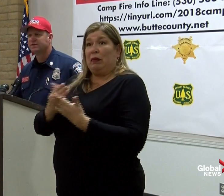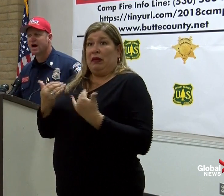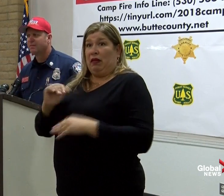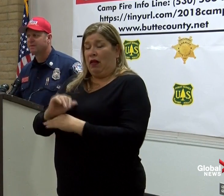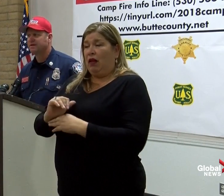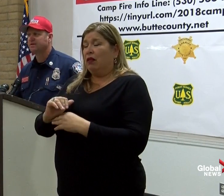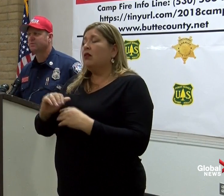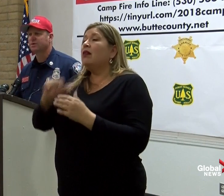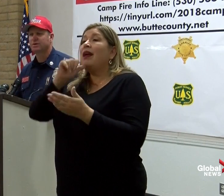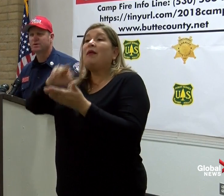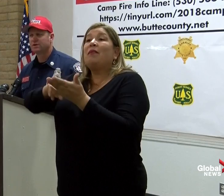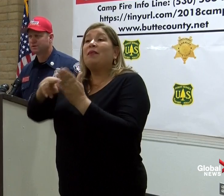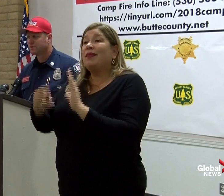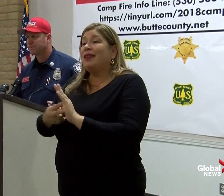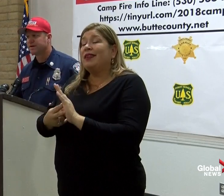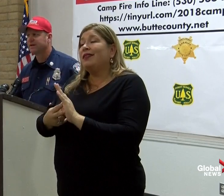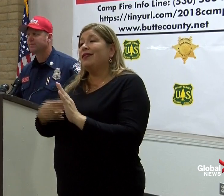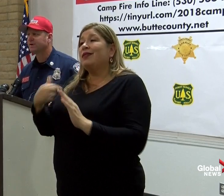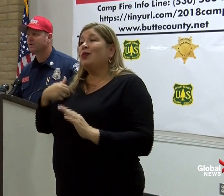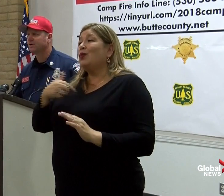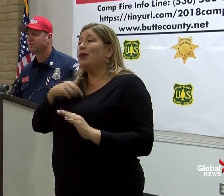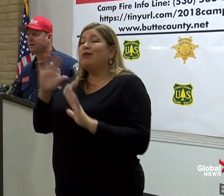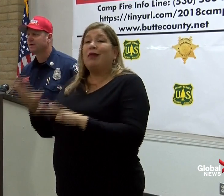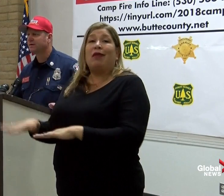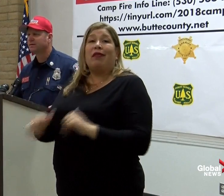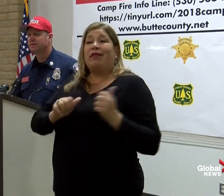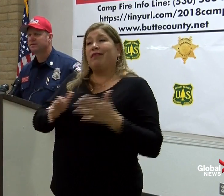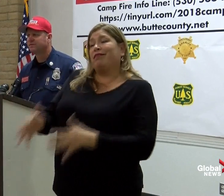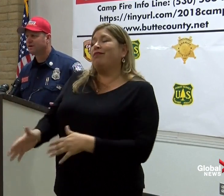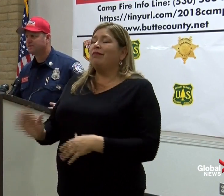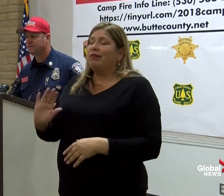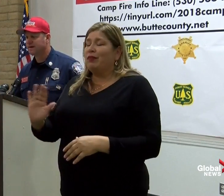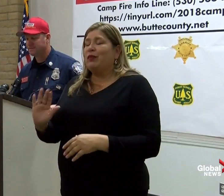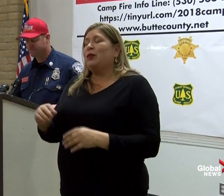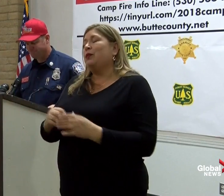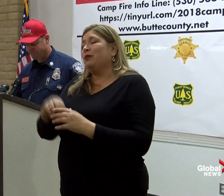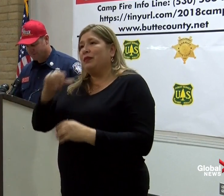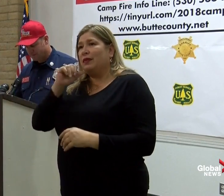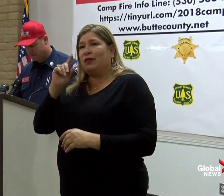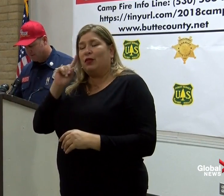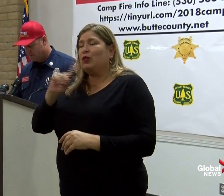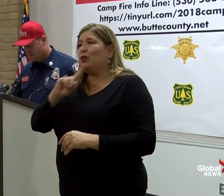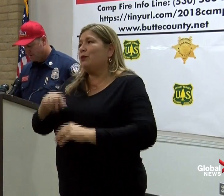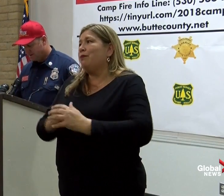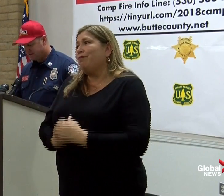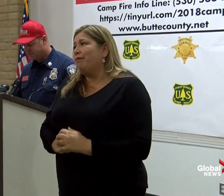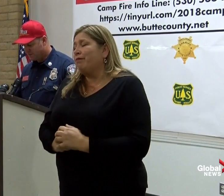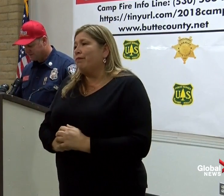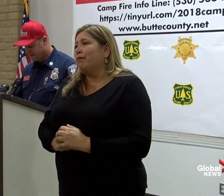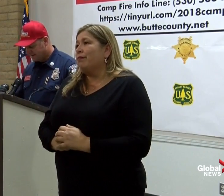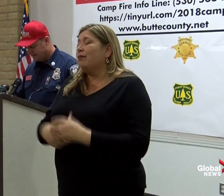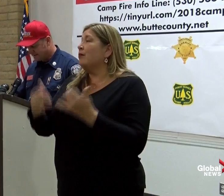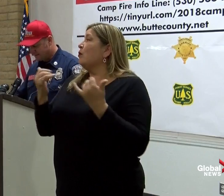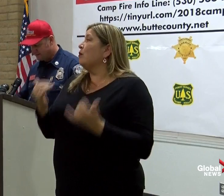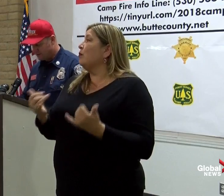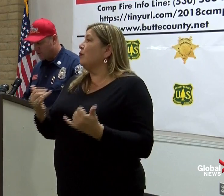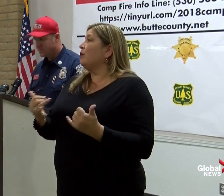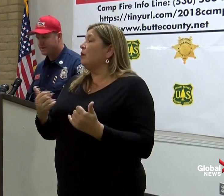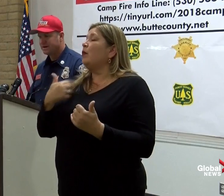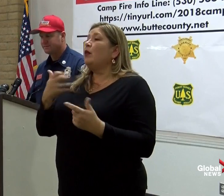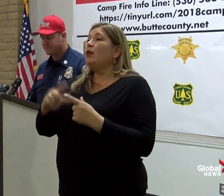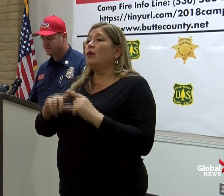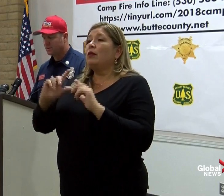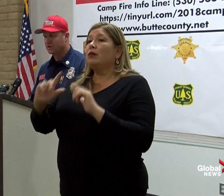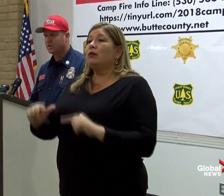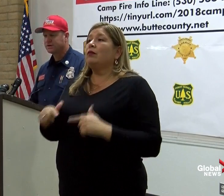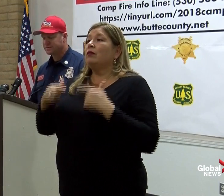it does not mean that we're picking up and going away. Far from that. At this point, I'd like to open